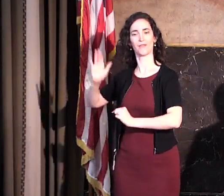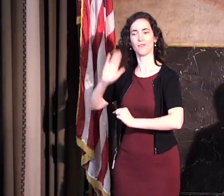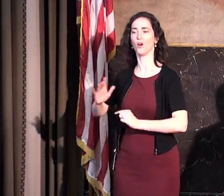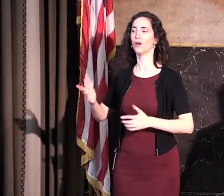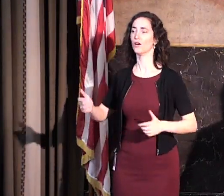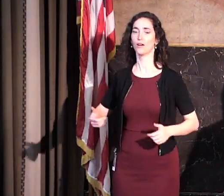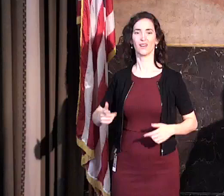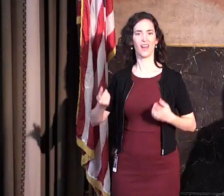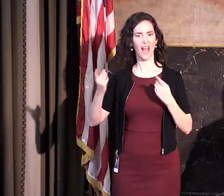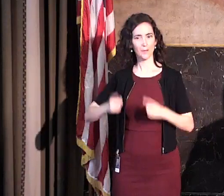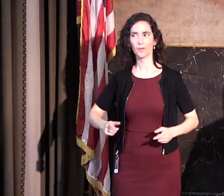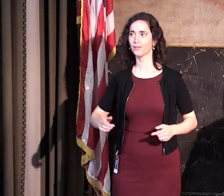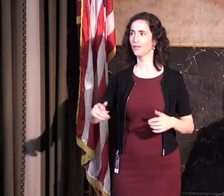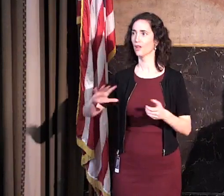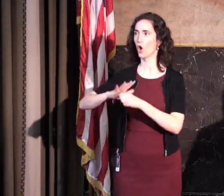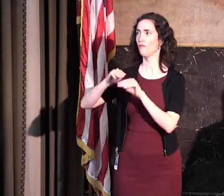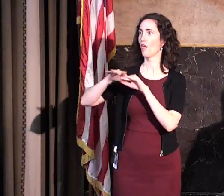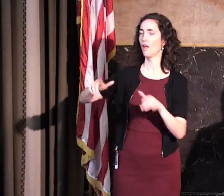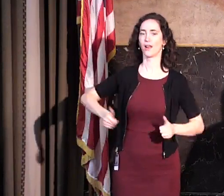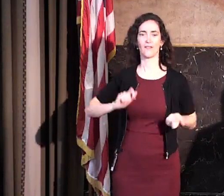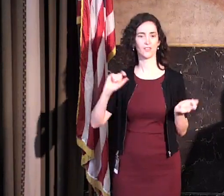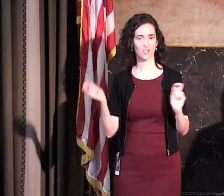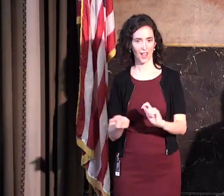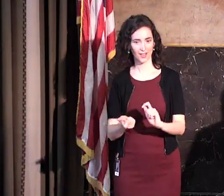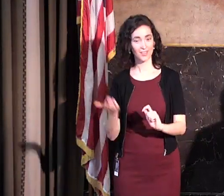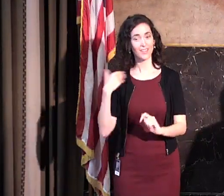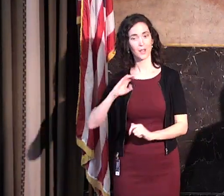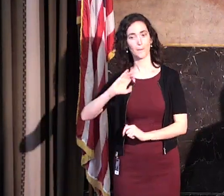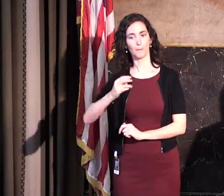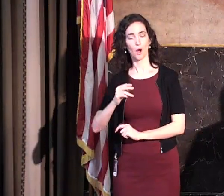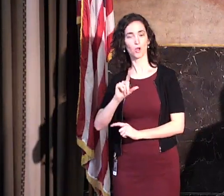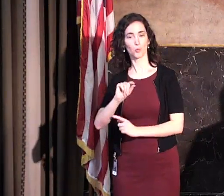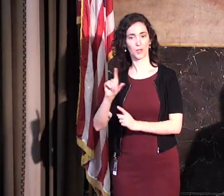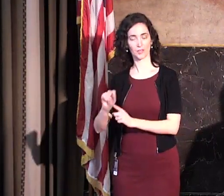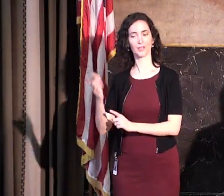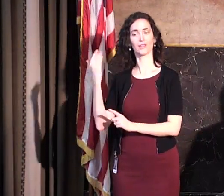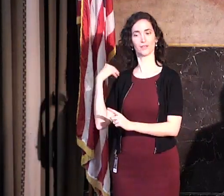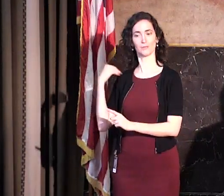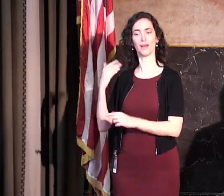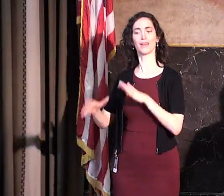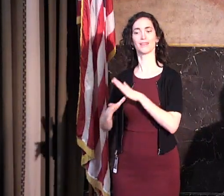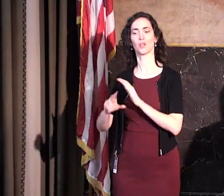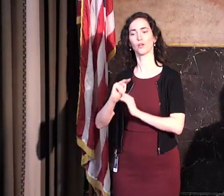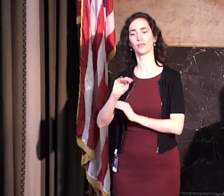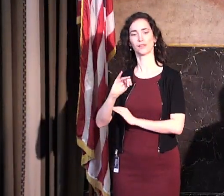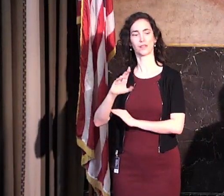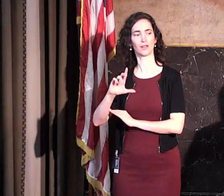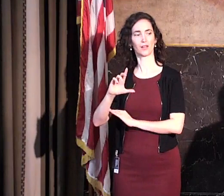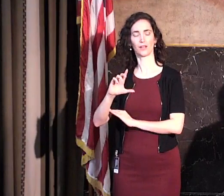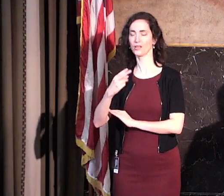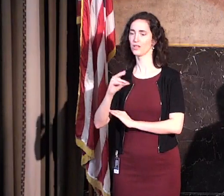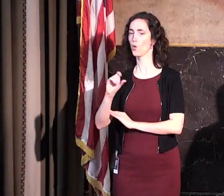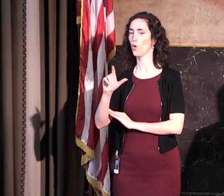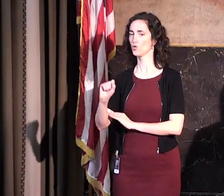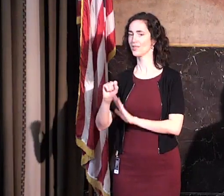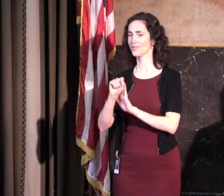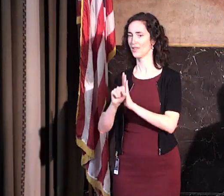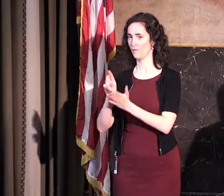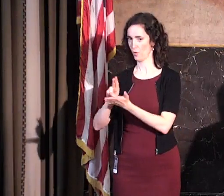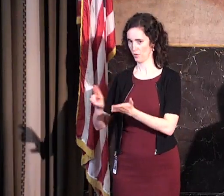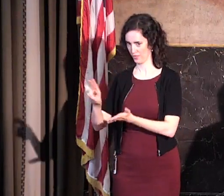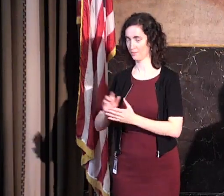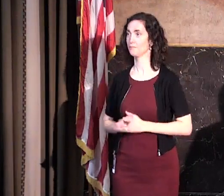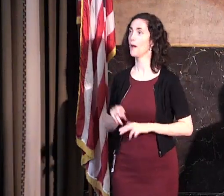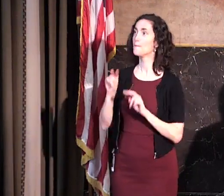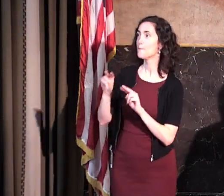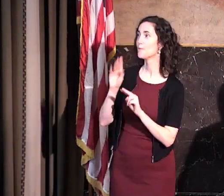lives changed. In March of 2020, I was a senior at Nicholls State University. I was looking forward